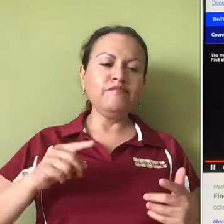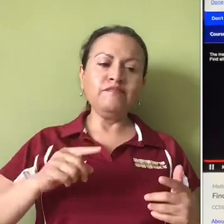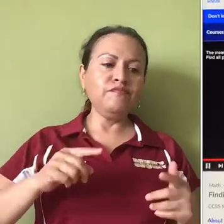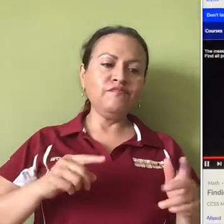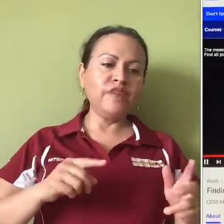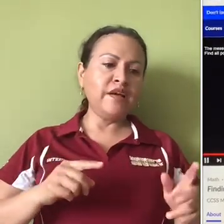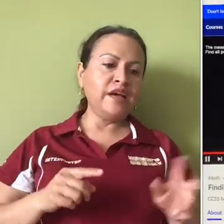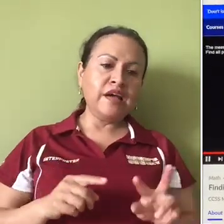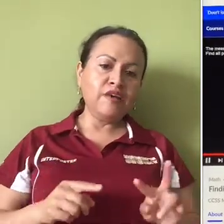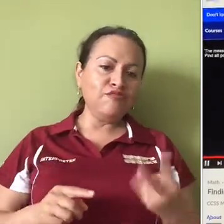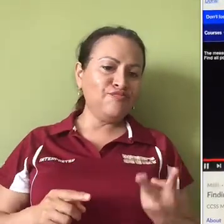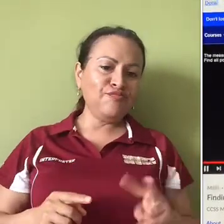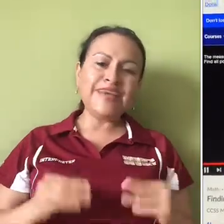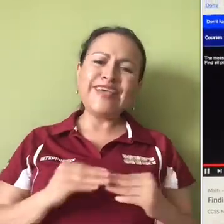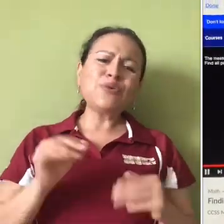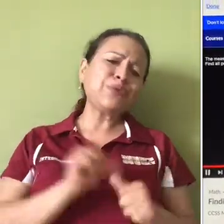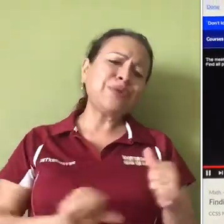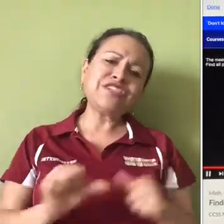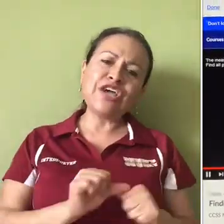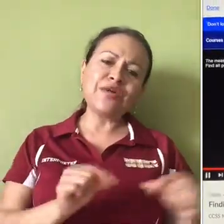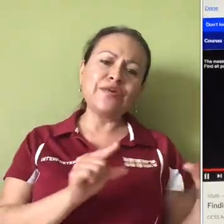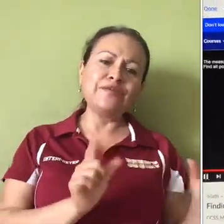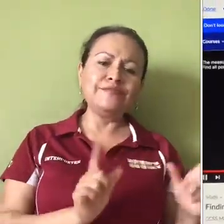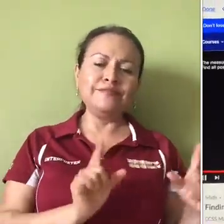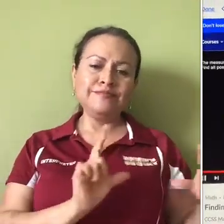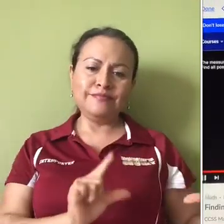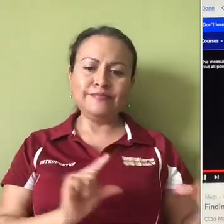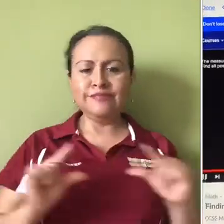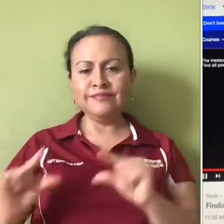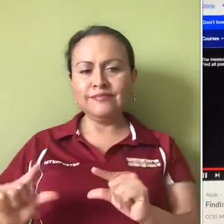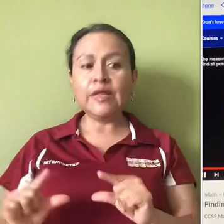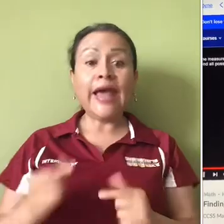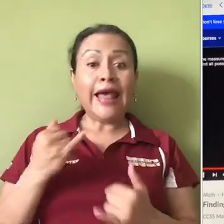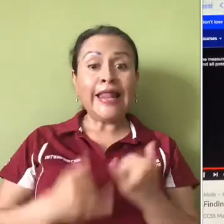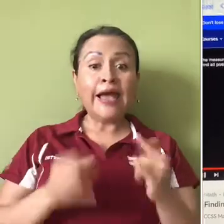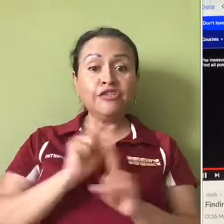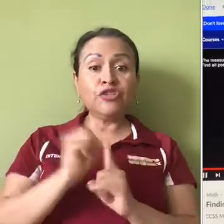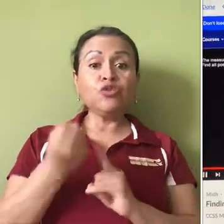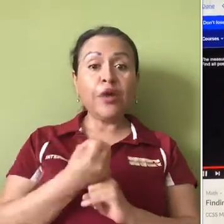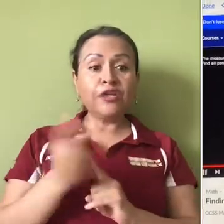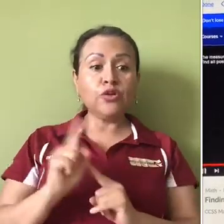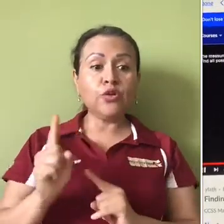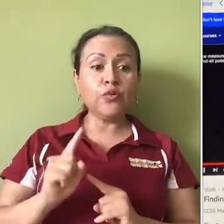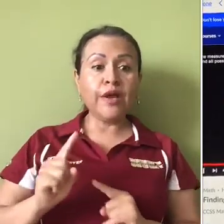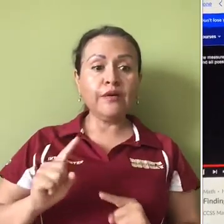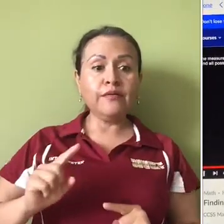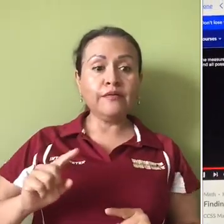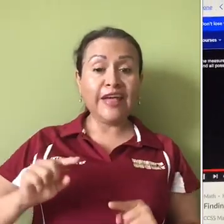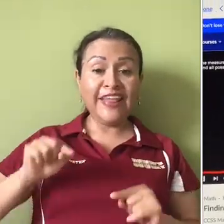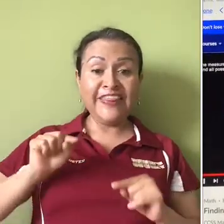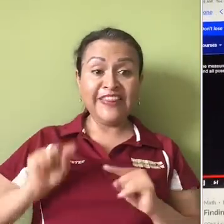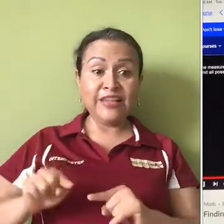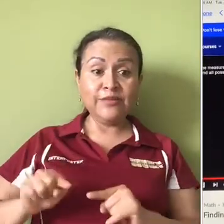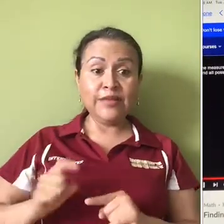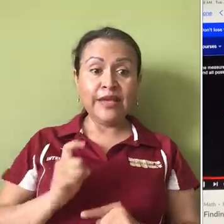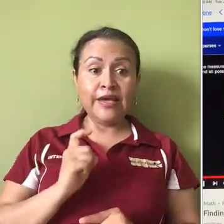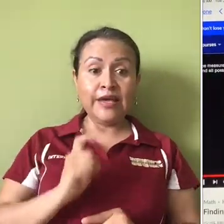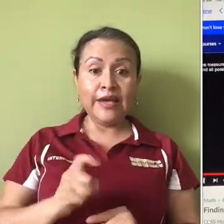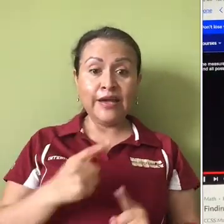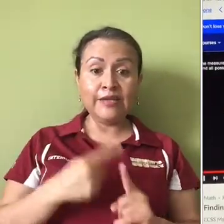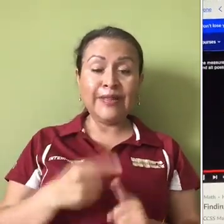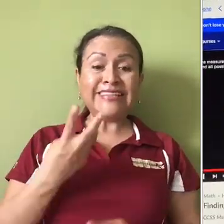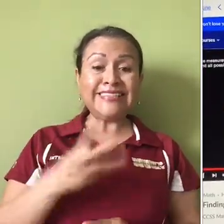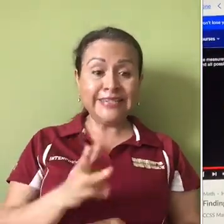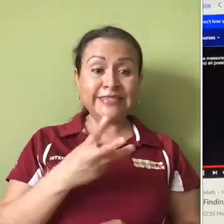change anything either because they're equal to each other. So the last situation is where this angle down here is x plus